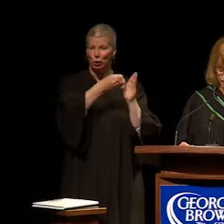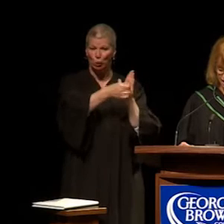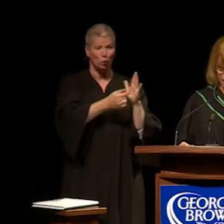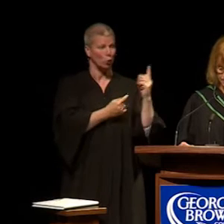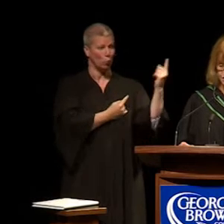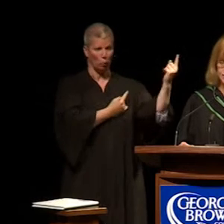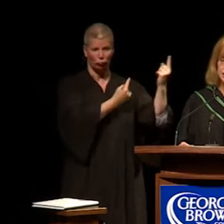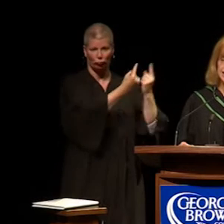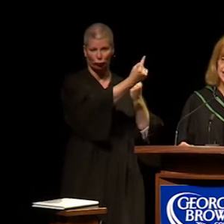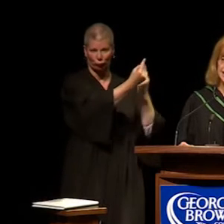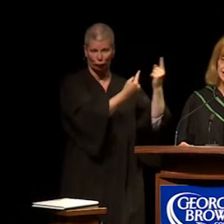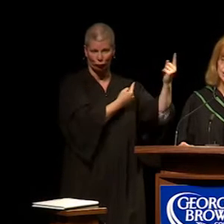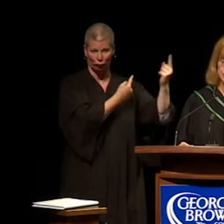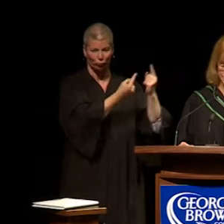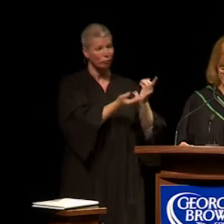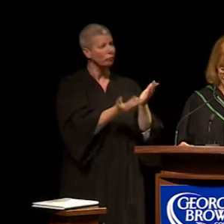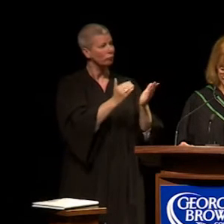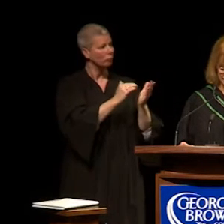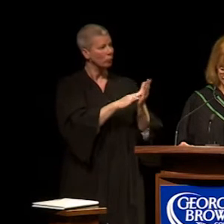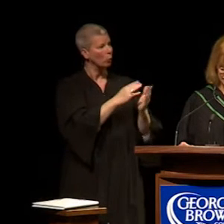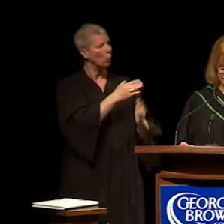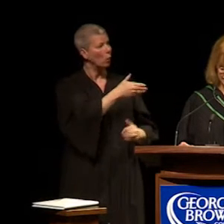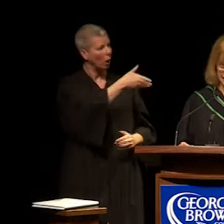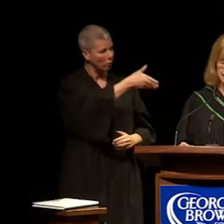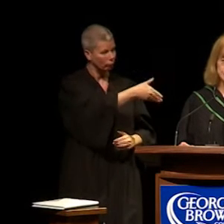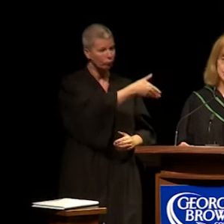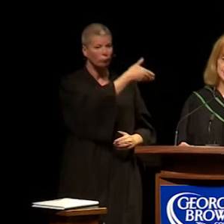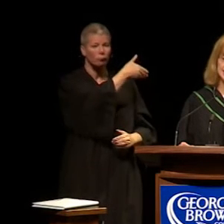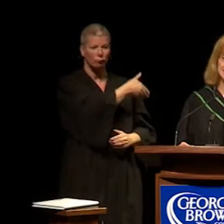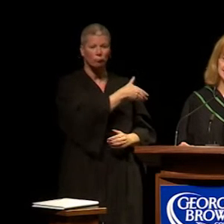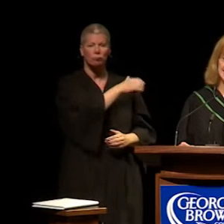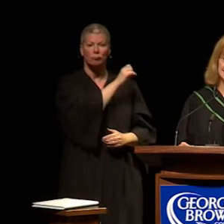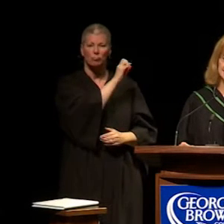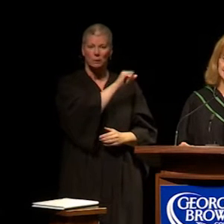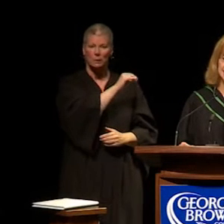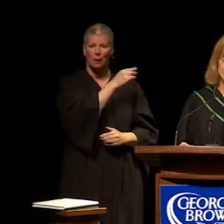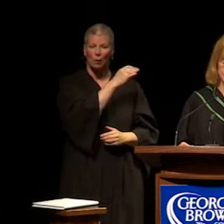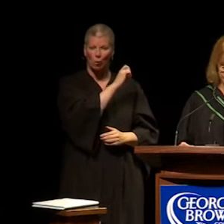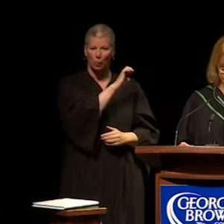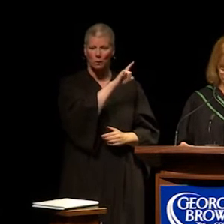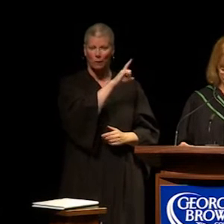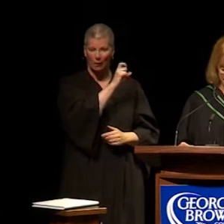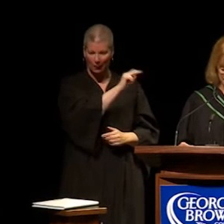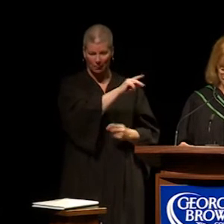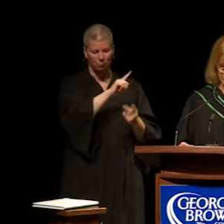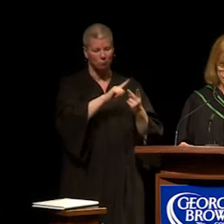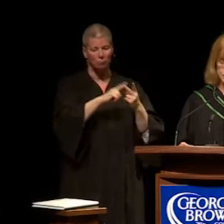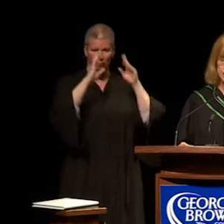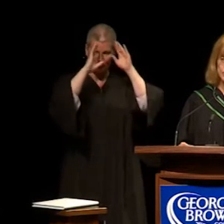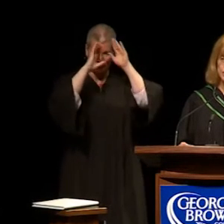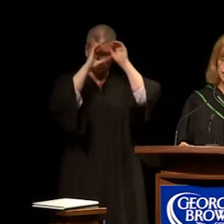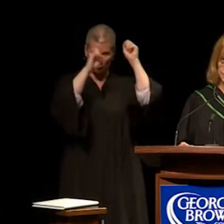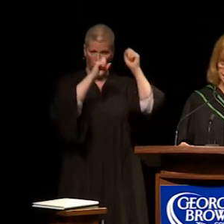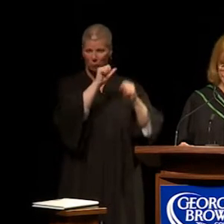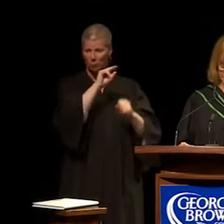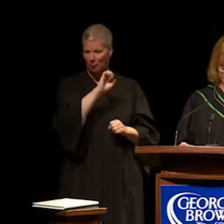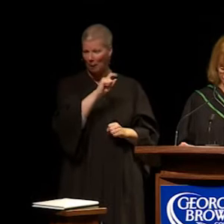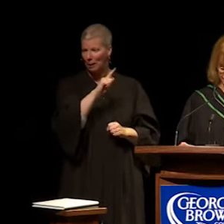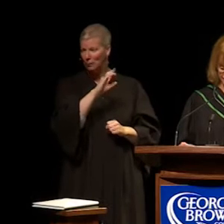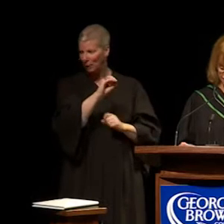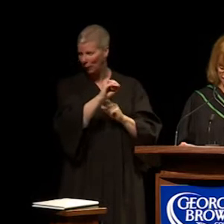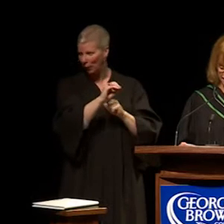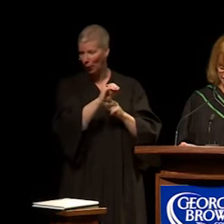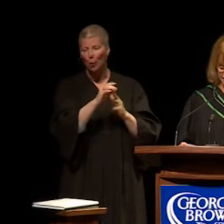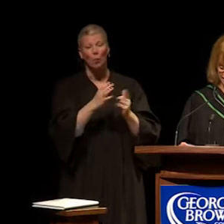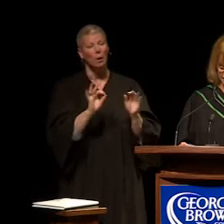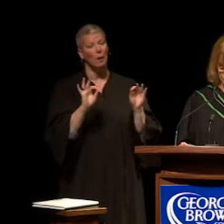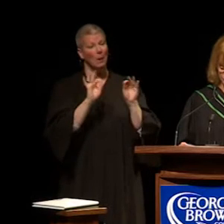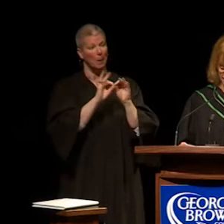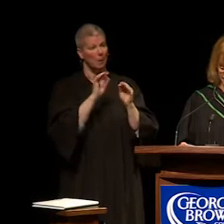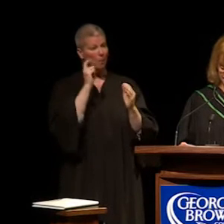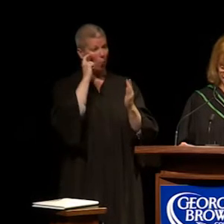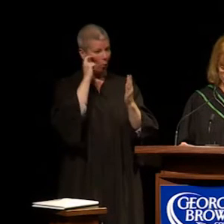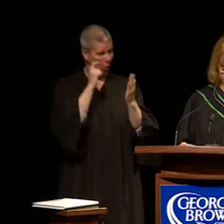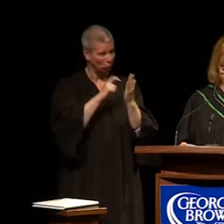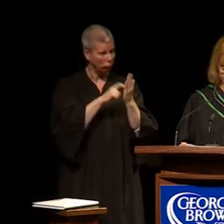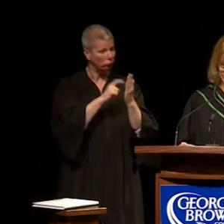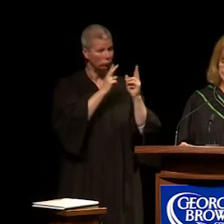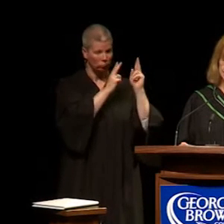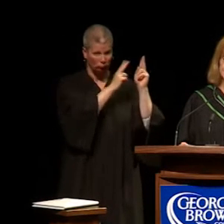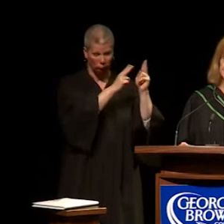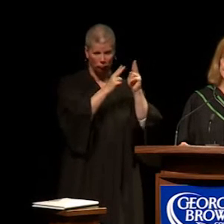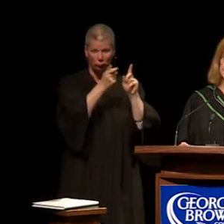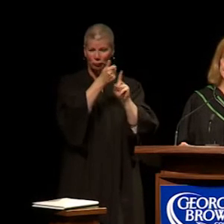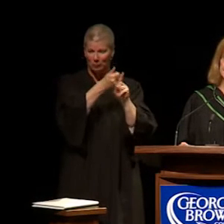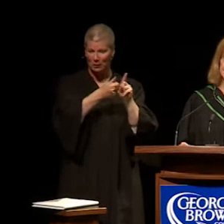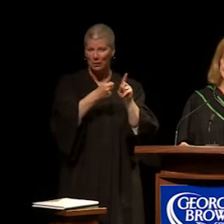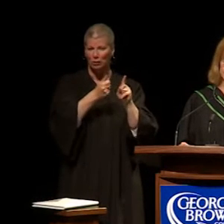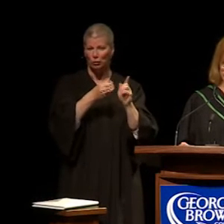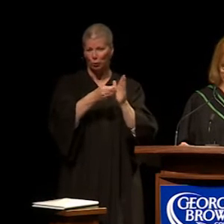to Chancellor Sally Horsfall Eaton and President Anne Sato. To show our respect for each candidate, we ask that you remain